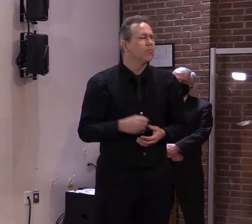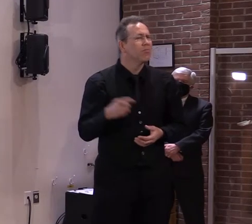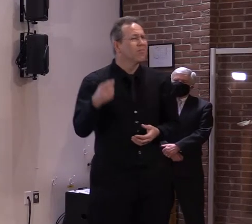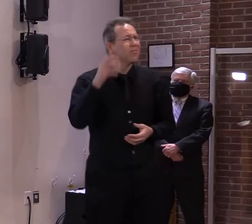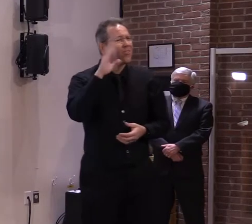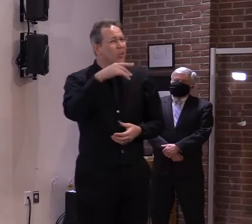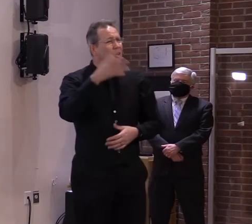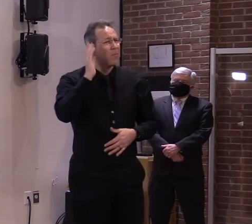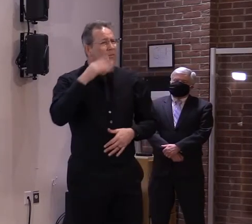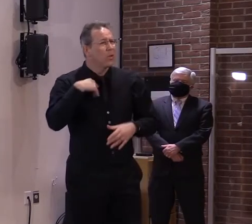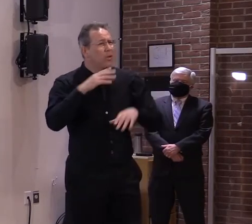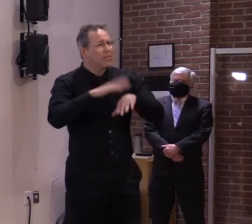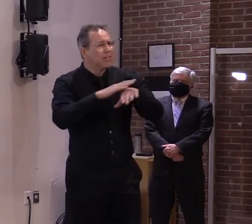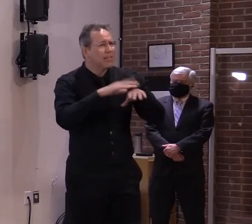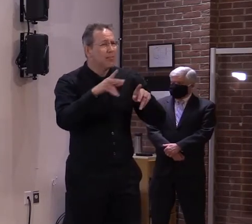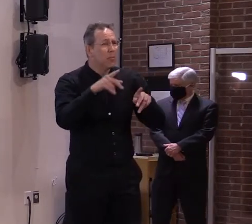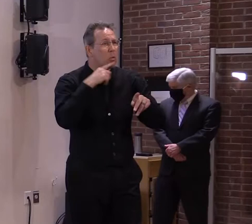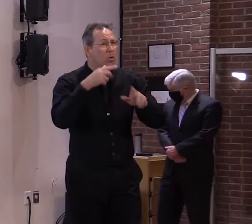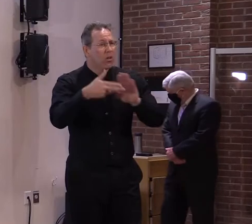Well, again,